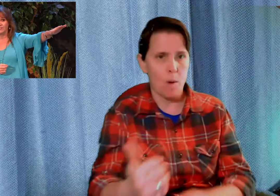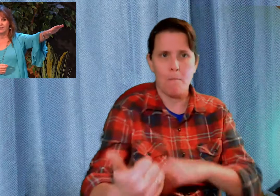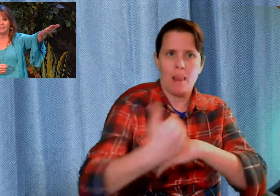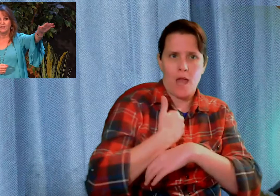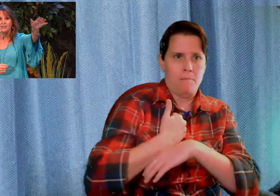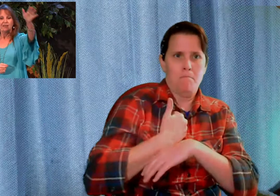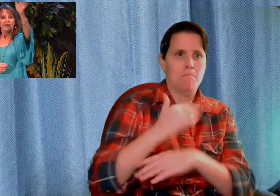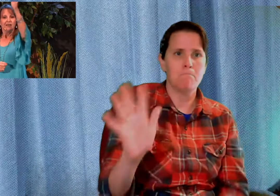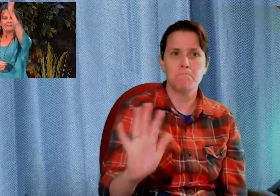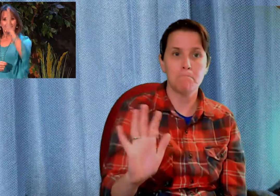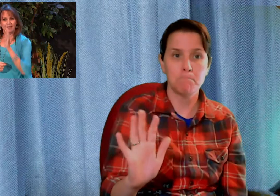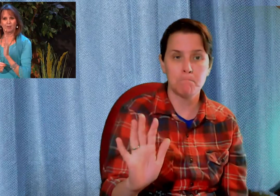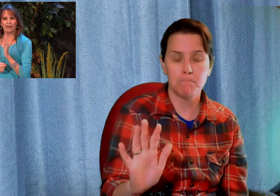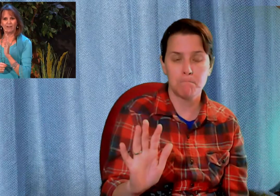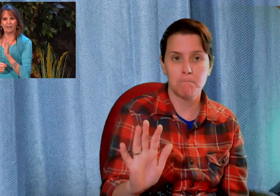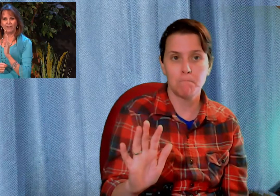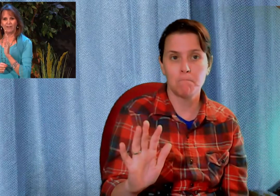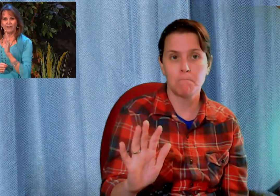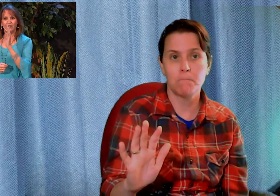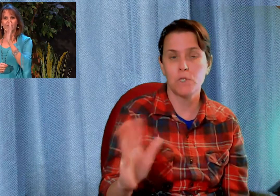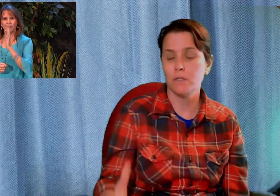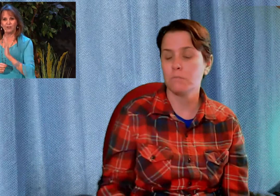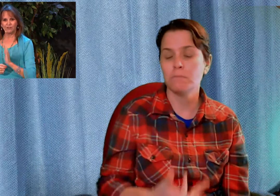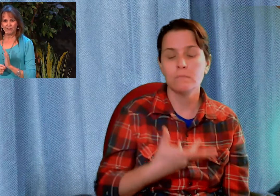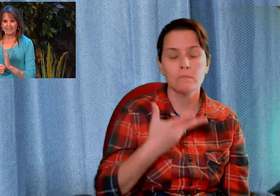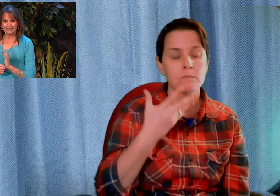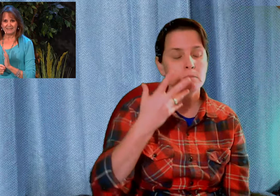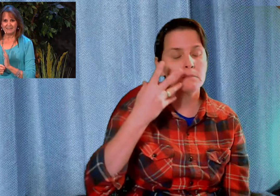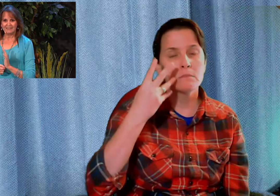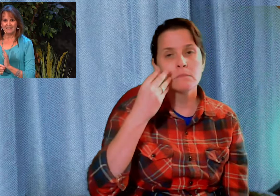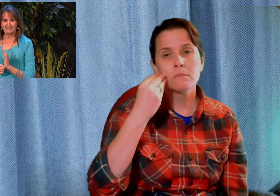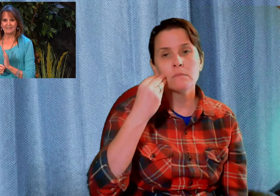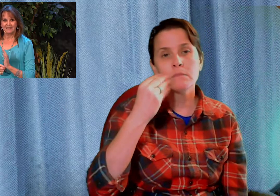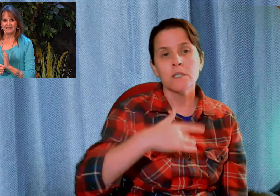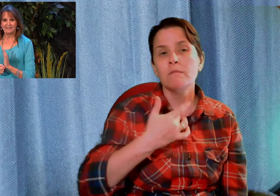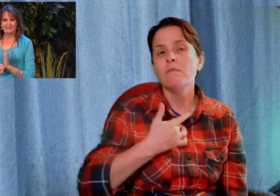else. Take a breath. Feel your feet.